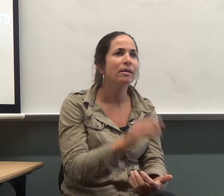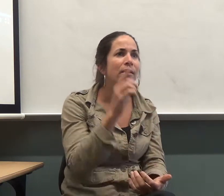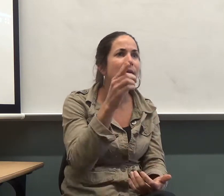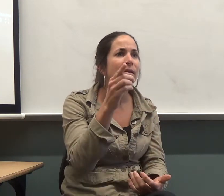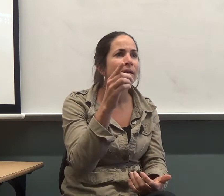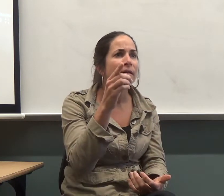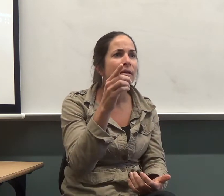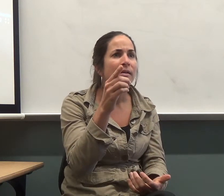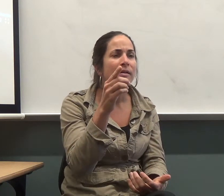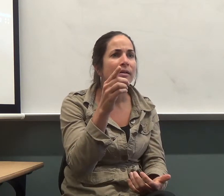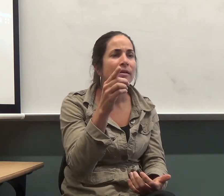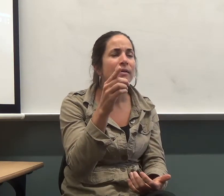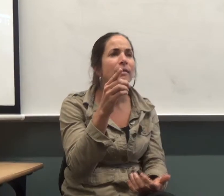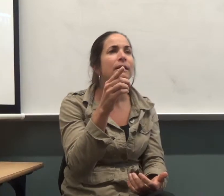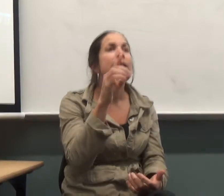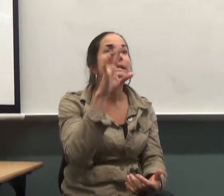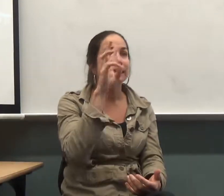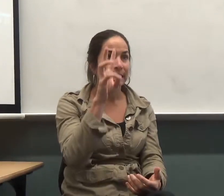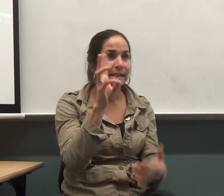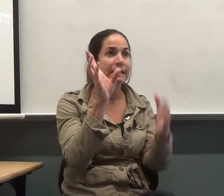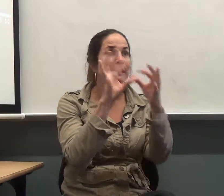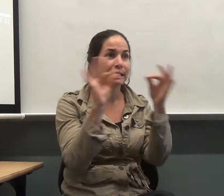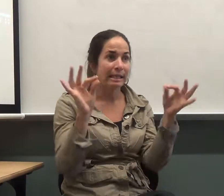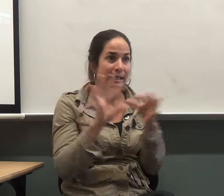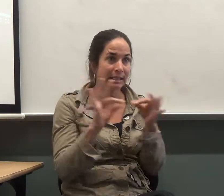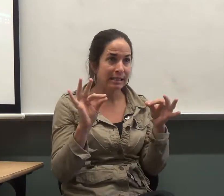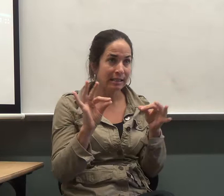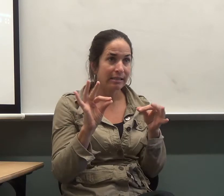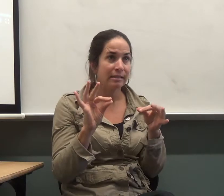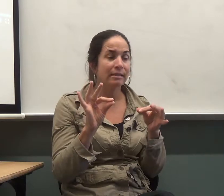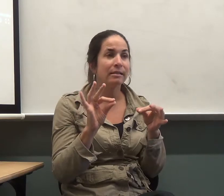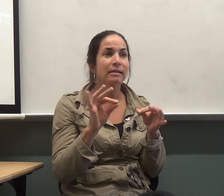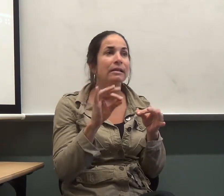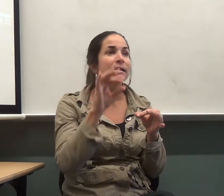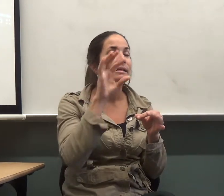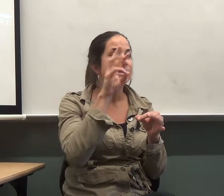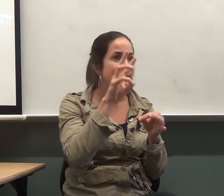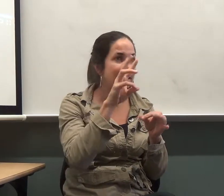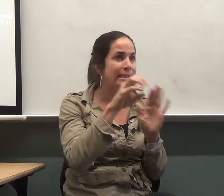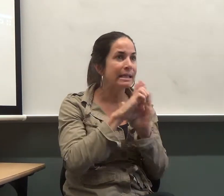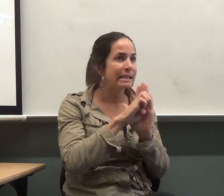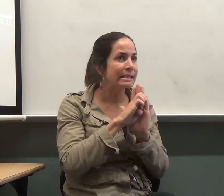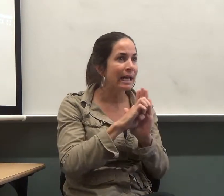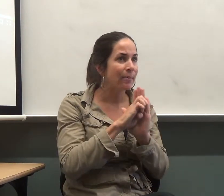sentences. In your journal. 6 examples with 2 topics. 3 examples, 3 topic